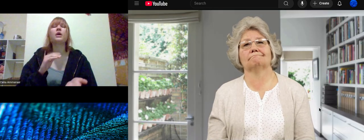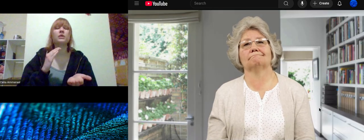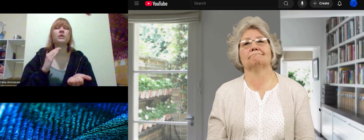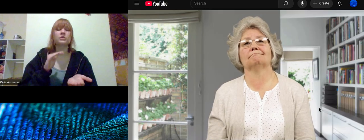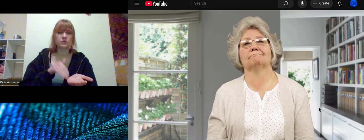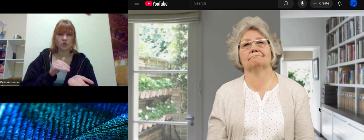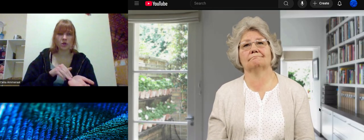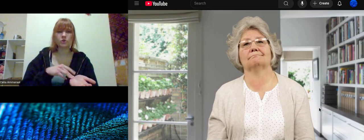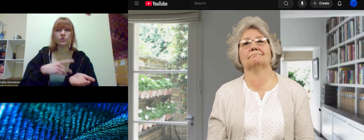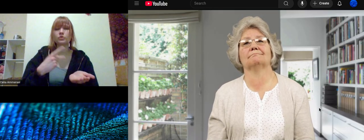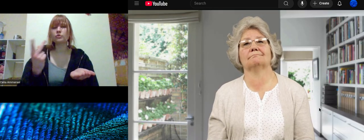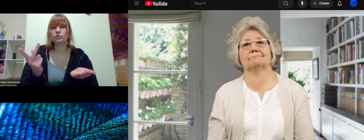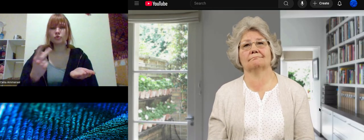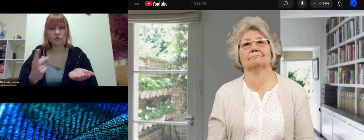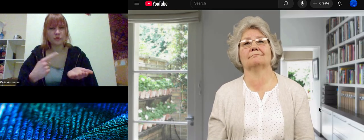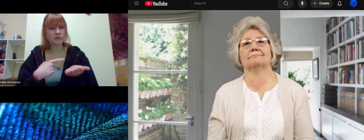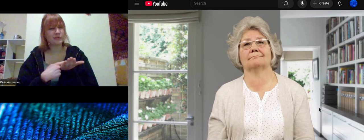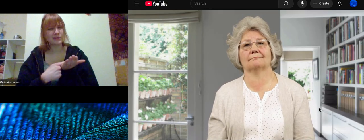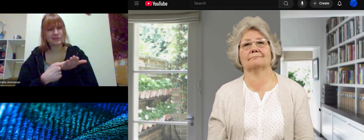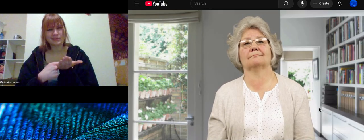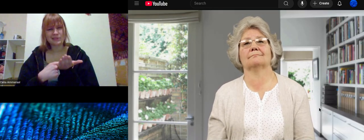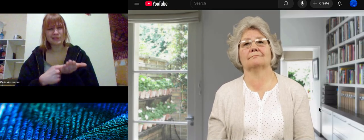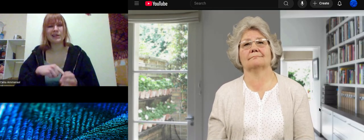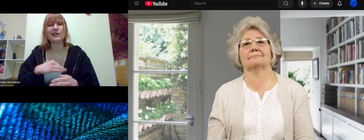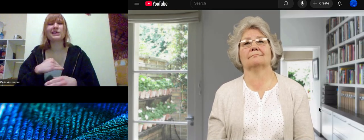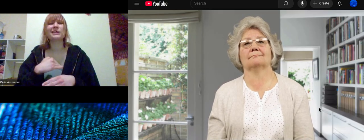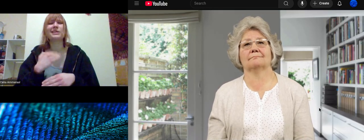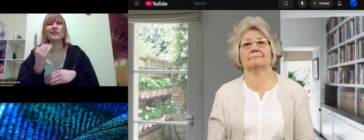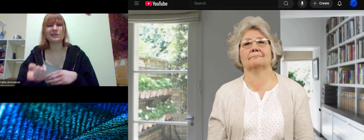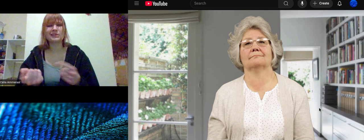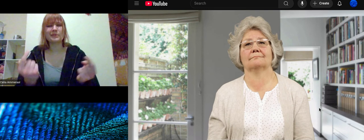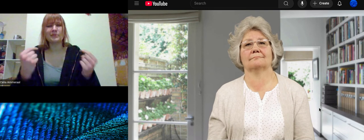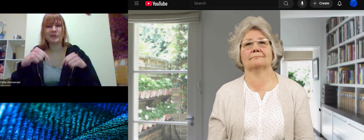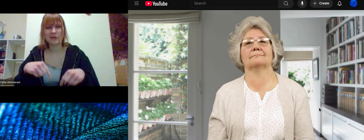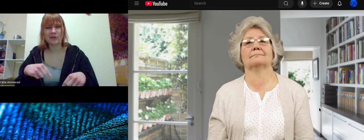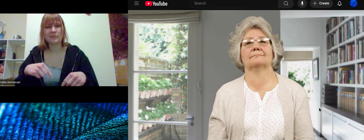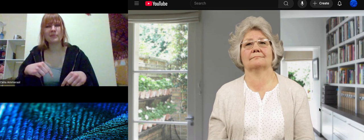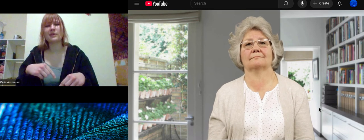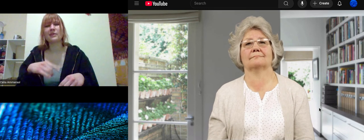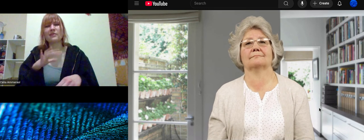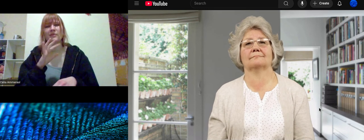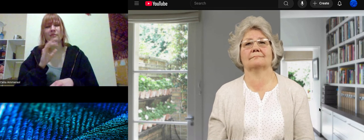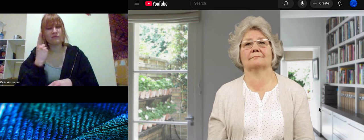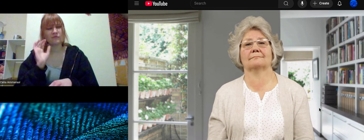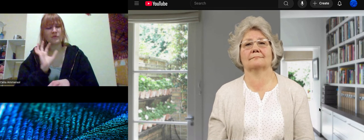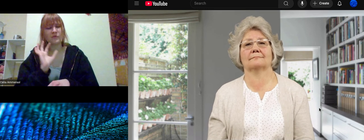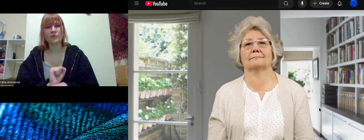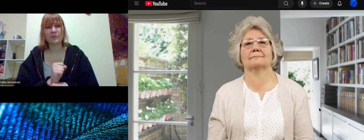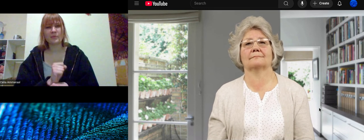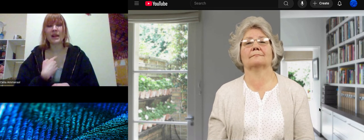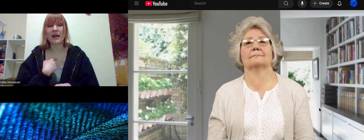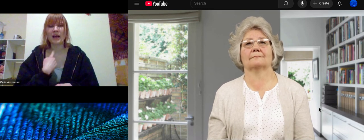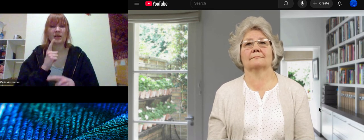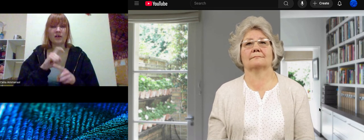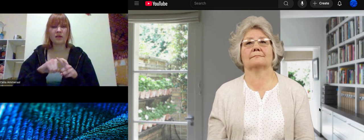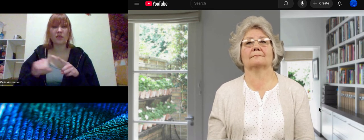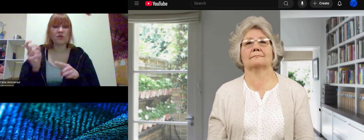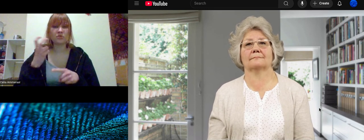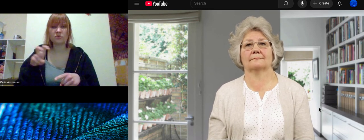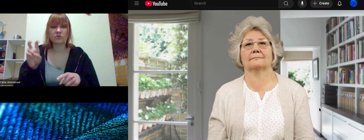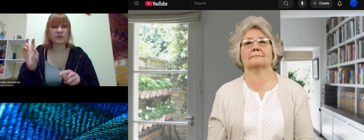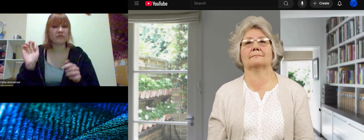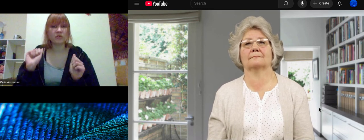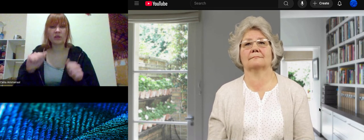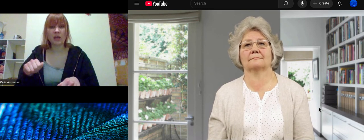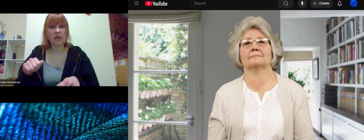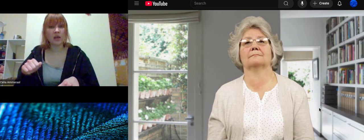happy to transfer you to the front office. You want to go ahead and make your next appointment.